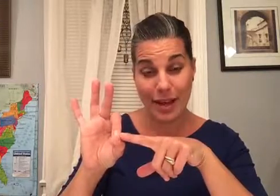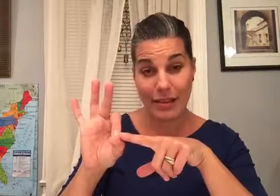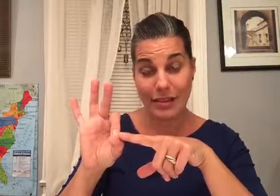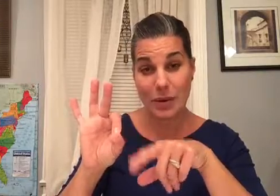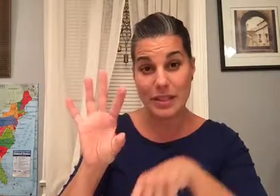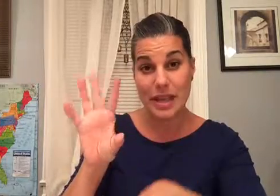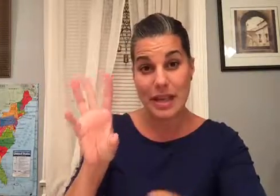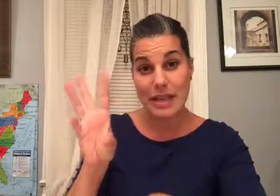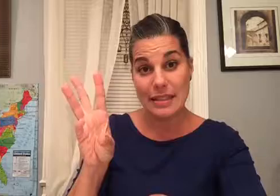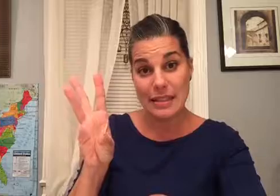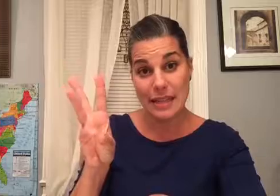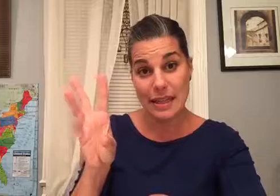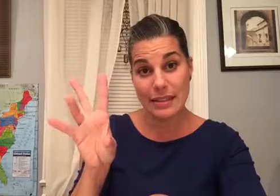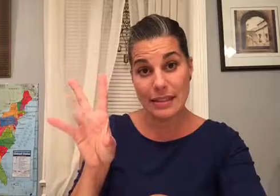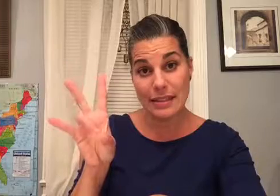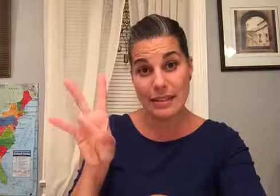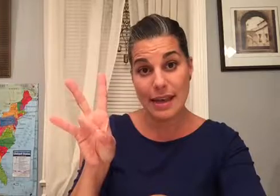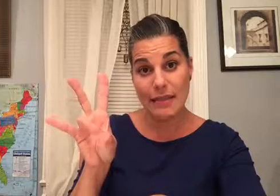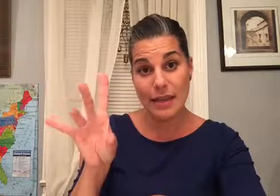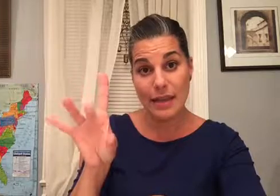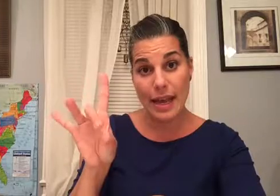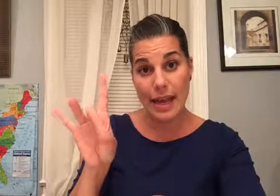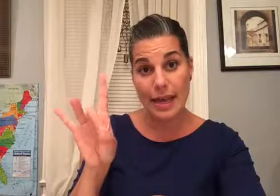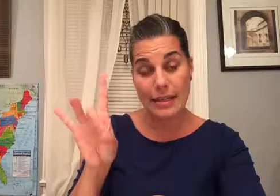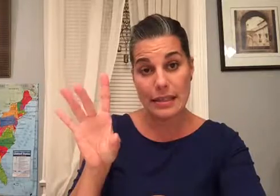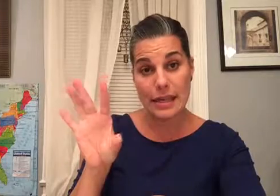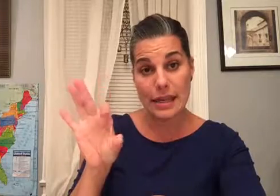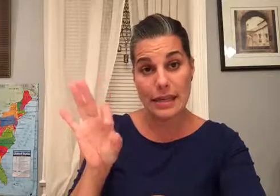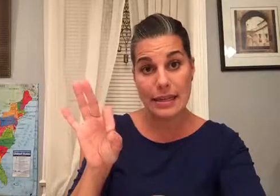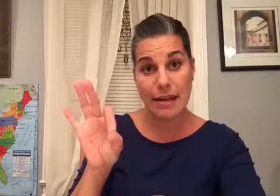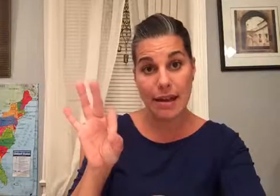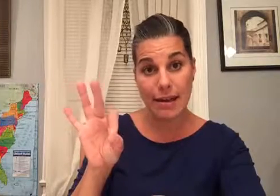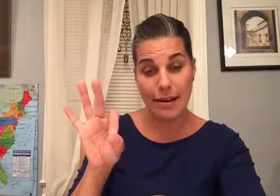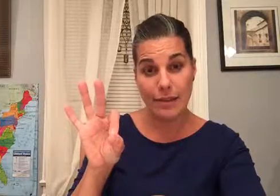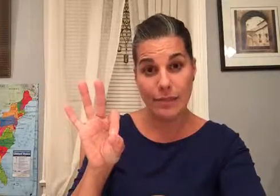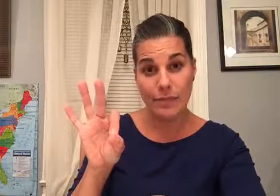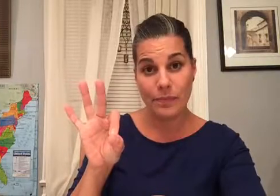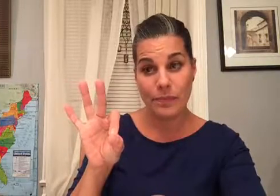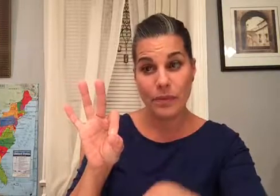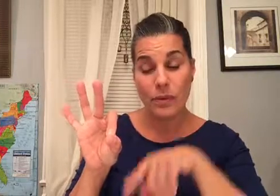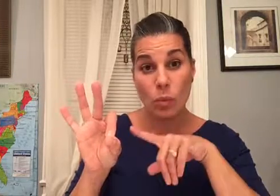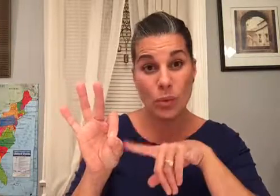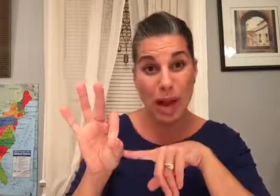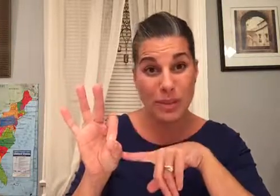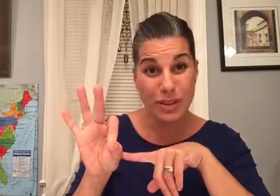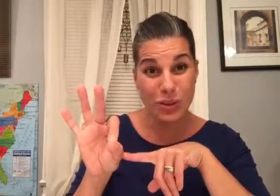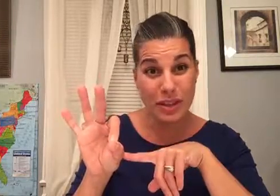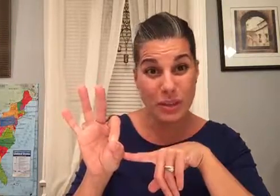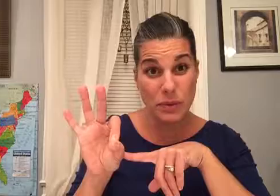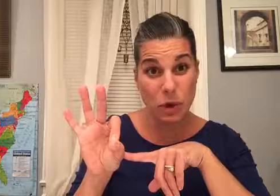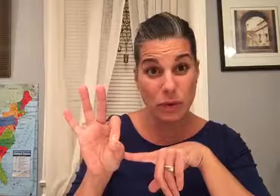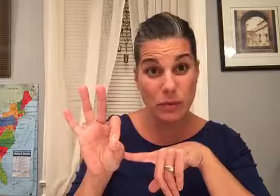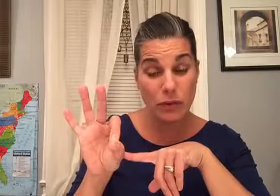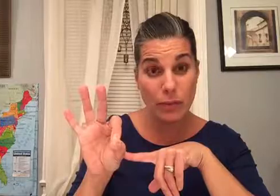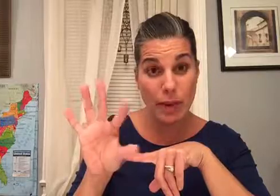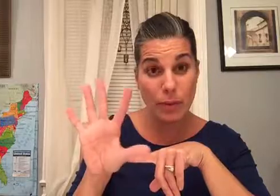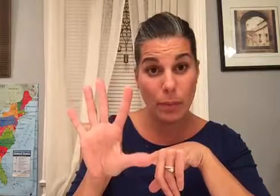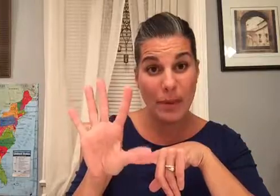Okay, so it's 6, 7, 8, 9. When I was learning, this was hard for me to remember, but